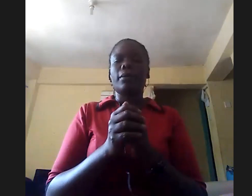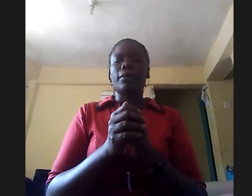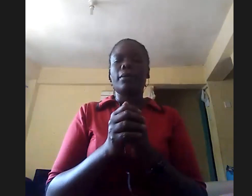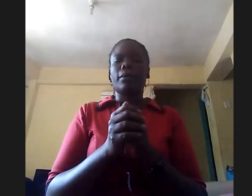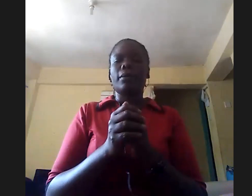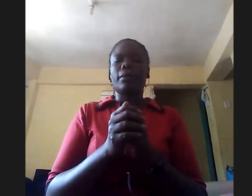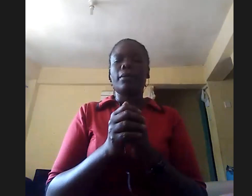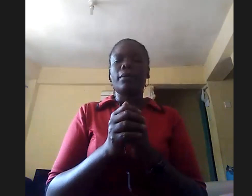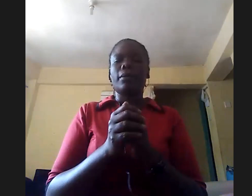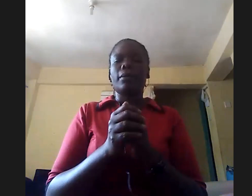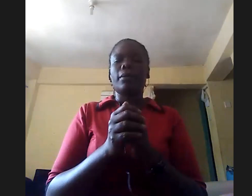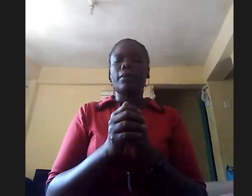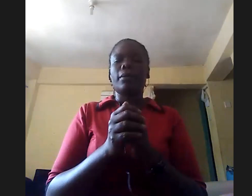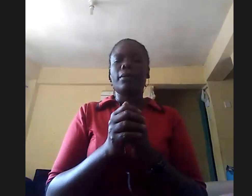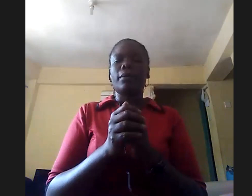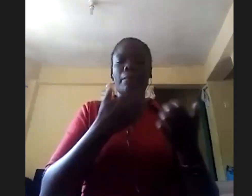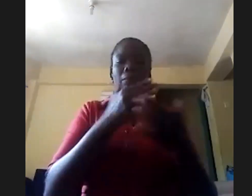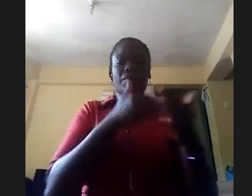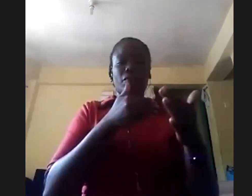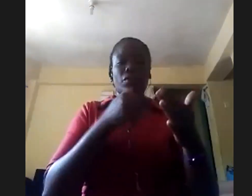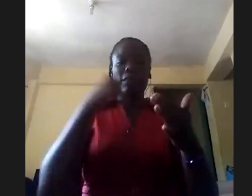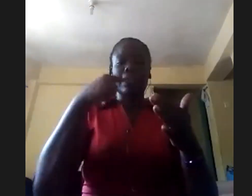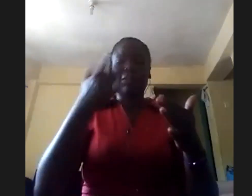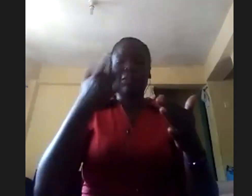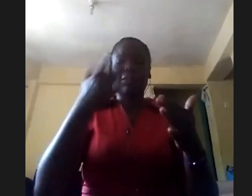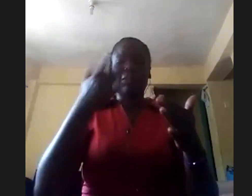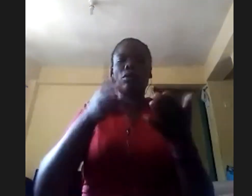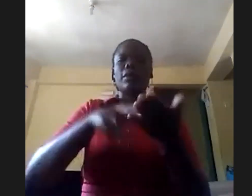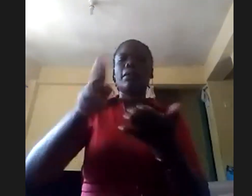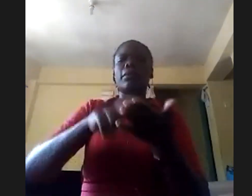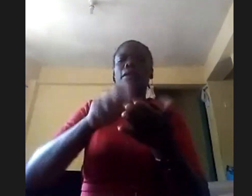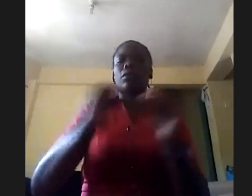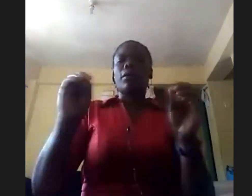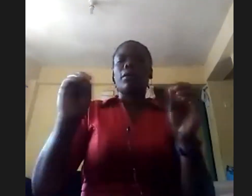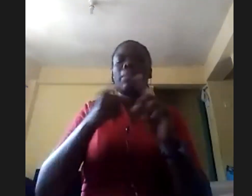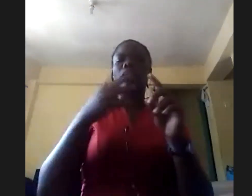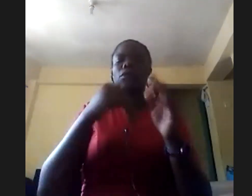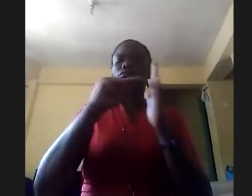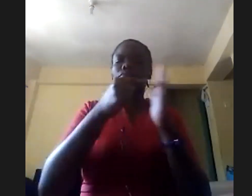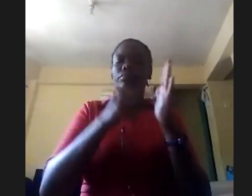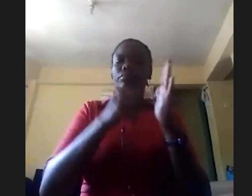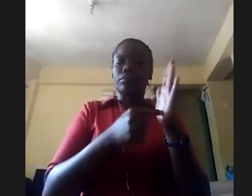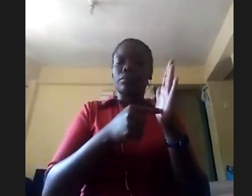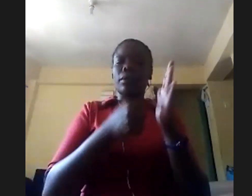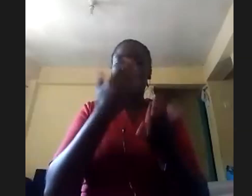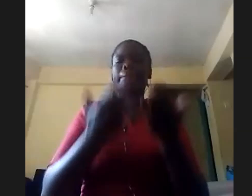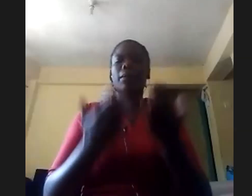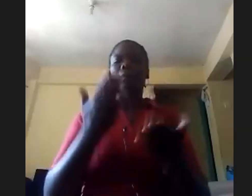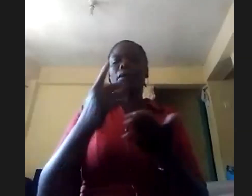some, so I don't want to repeat all over again. I mean to repeat, but I'll just mention probably what I didn't